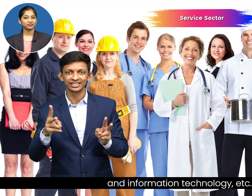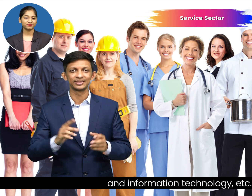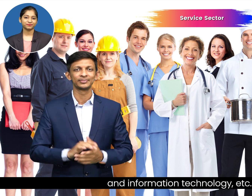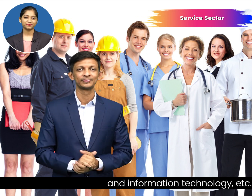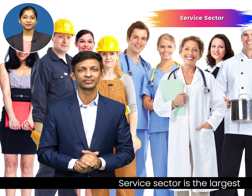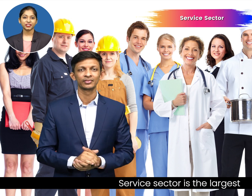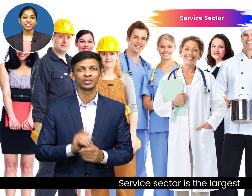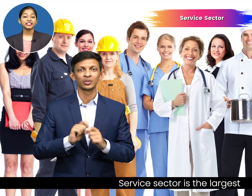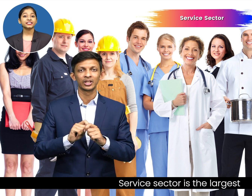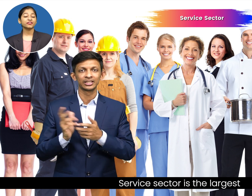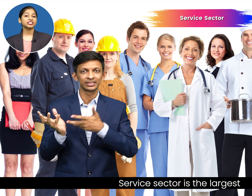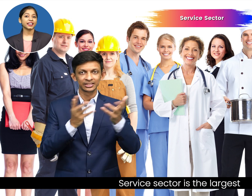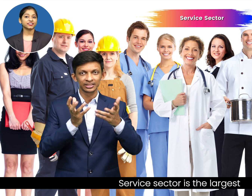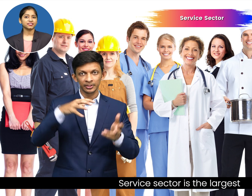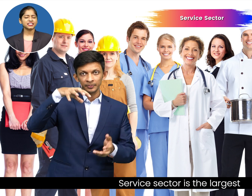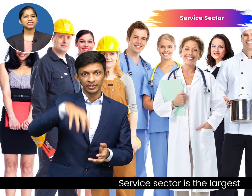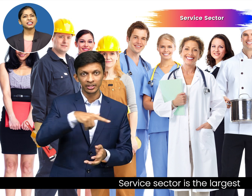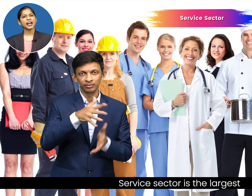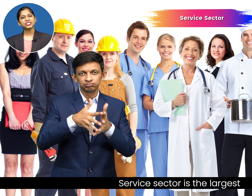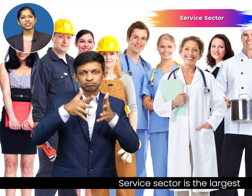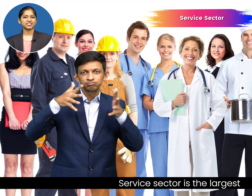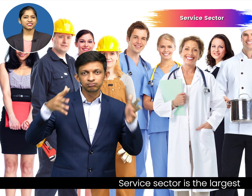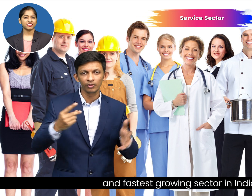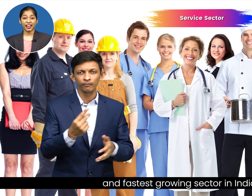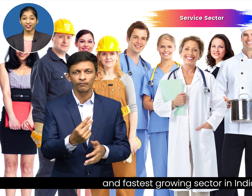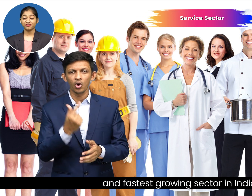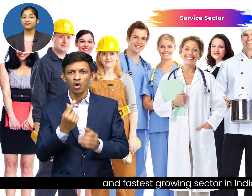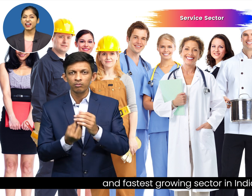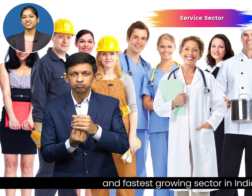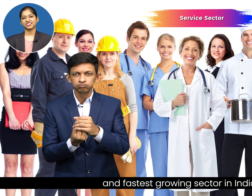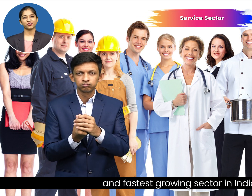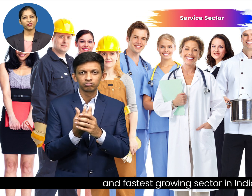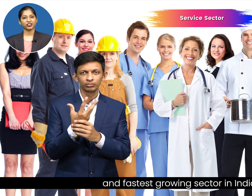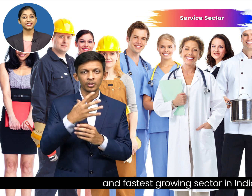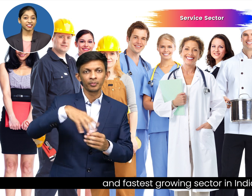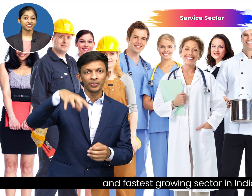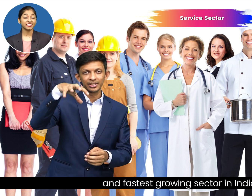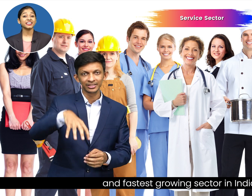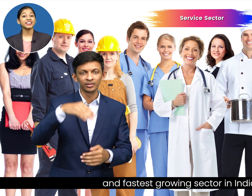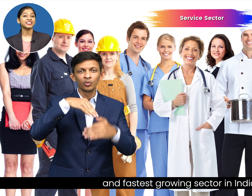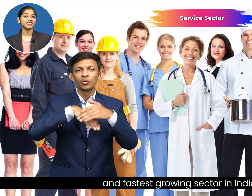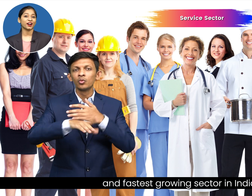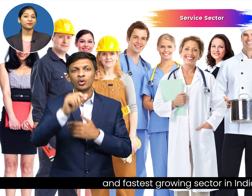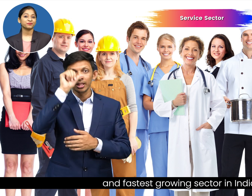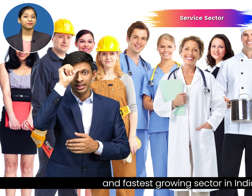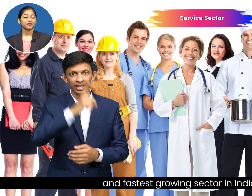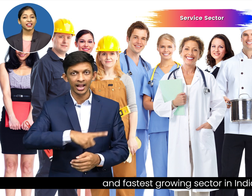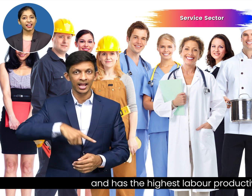etc. Service sector is the largest and fastest growing sector in